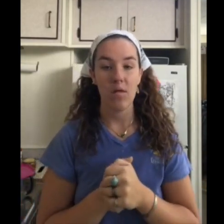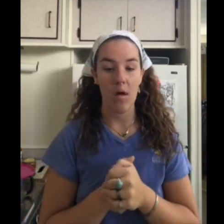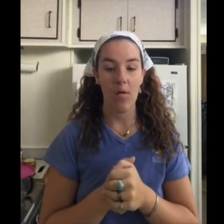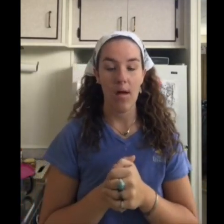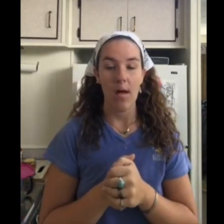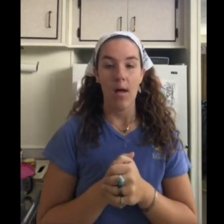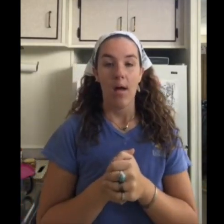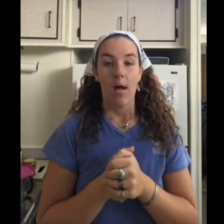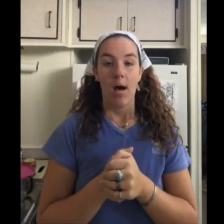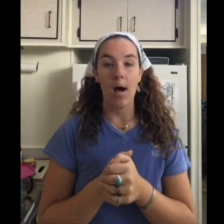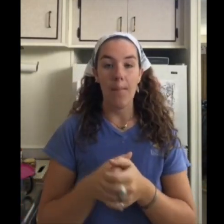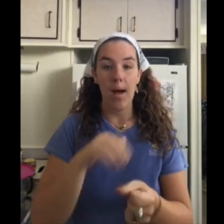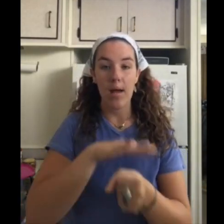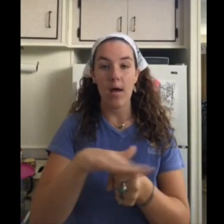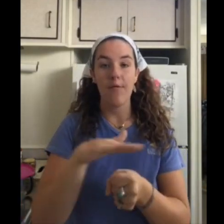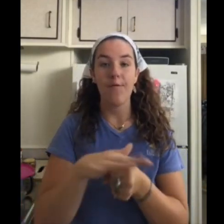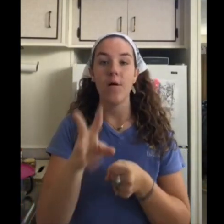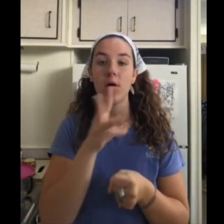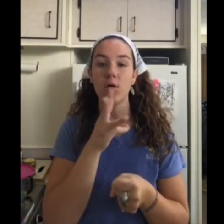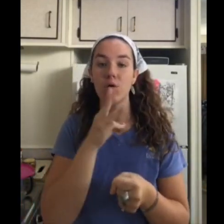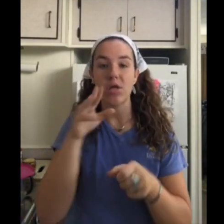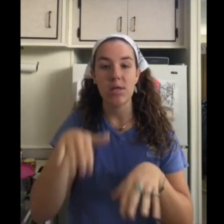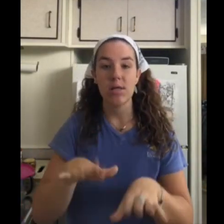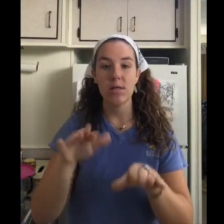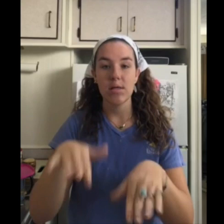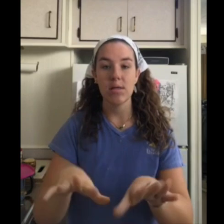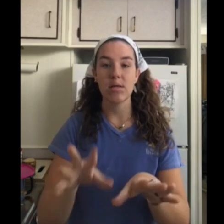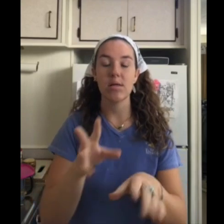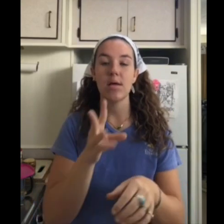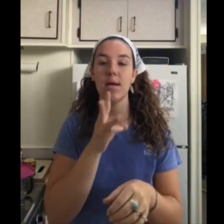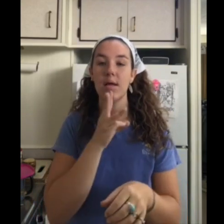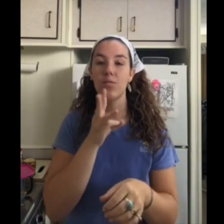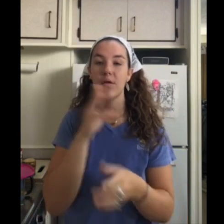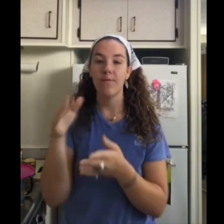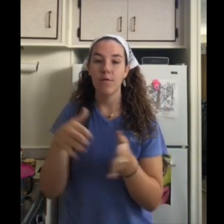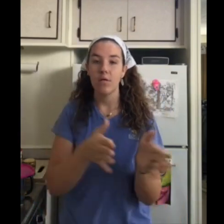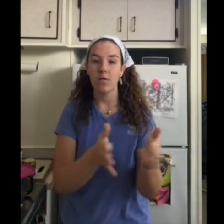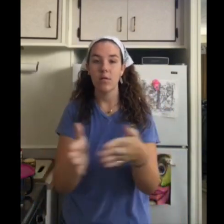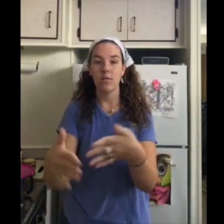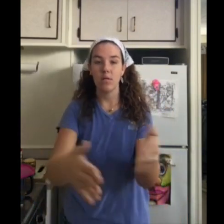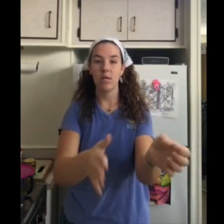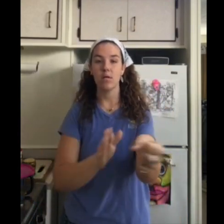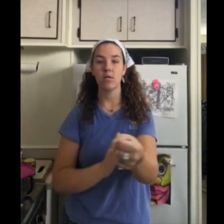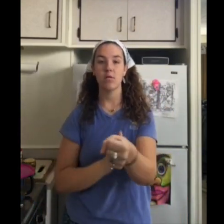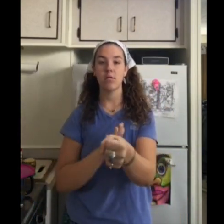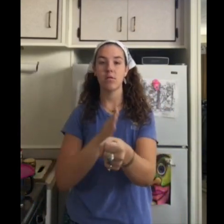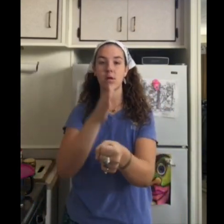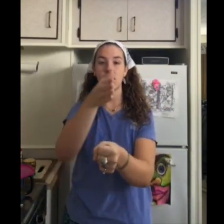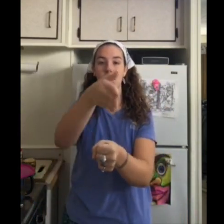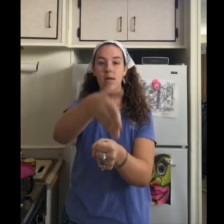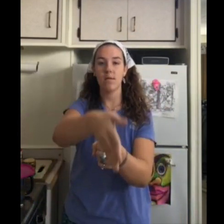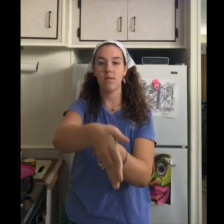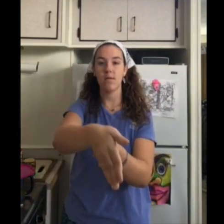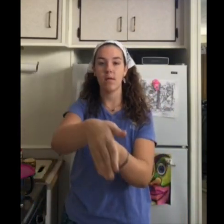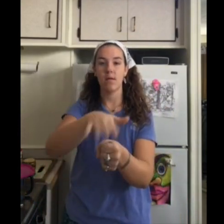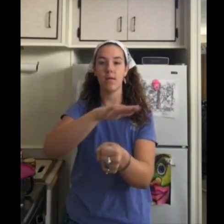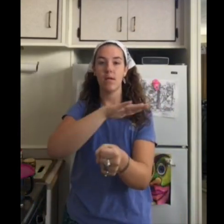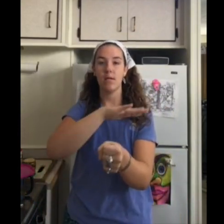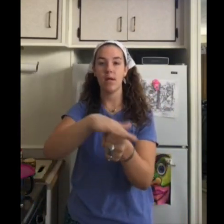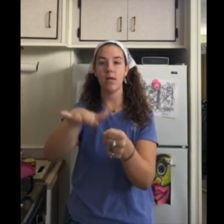So enough oceans and rivers to cross.